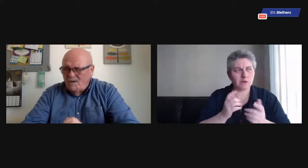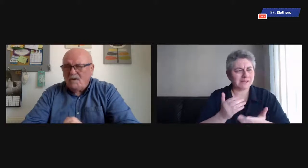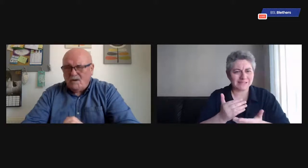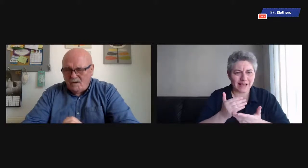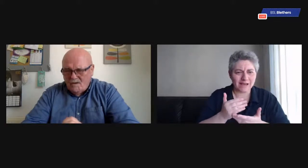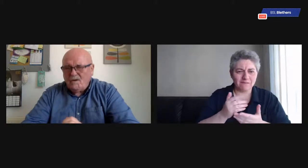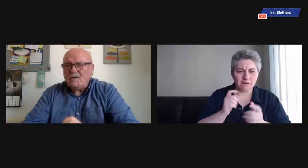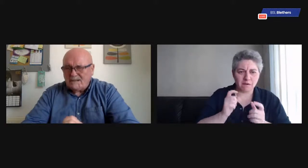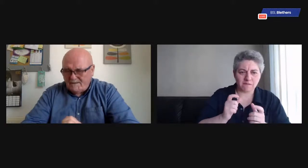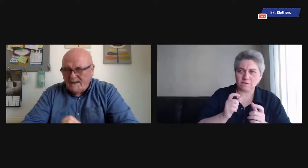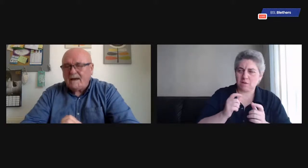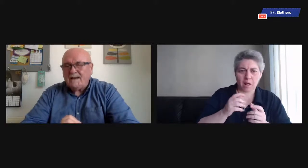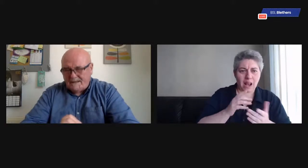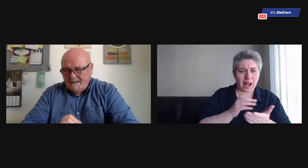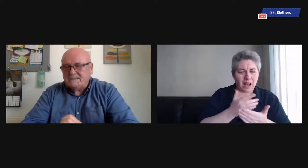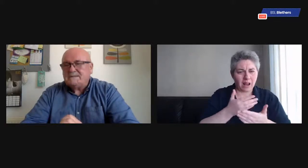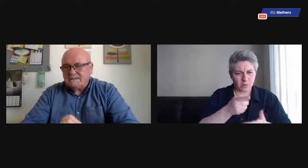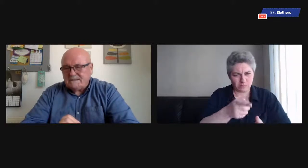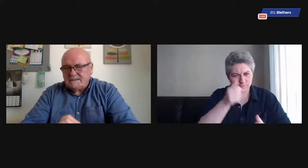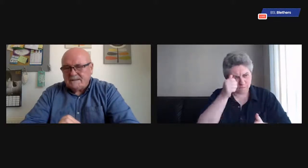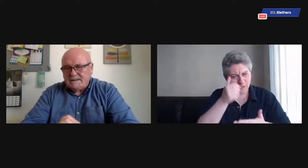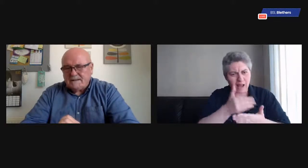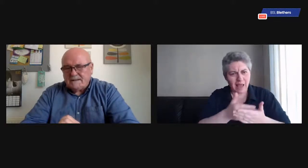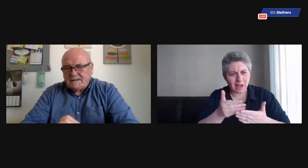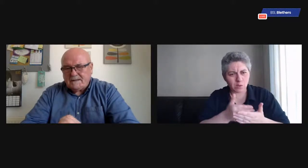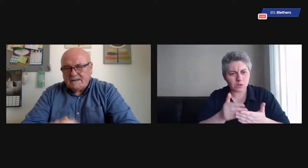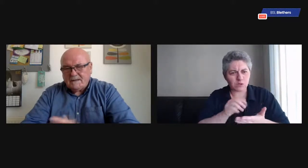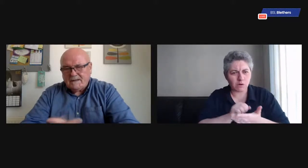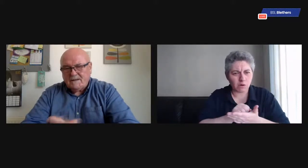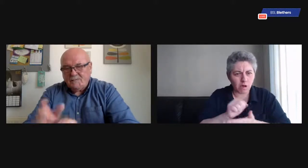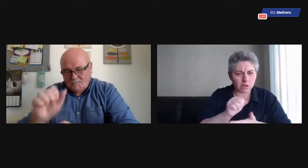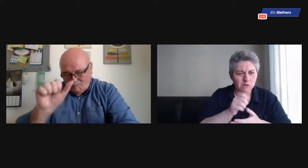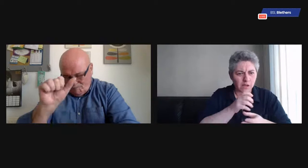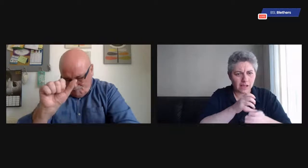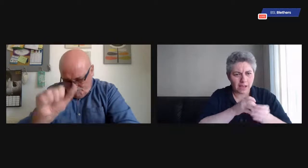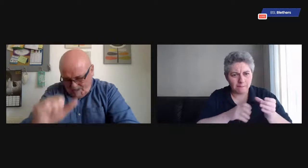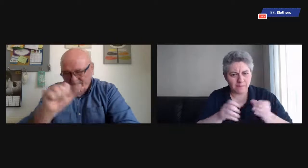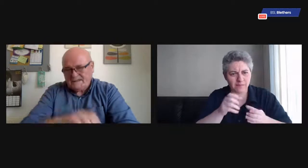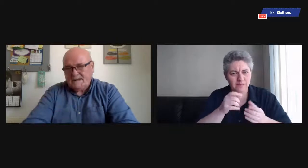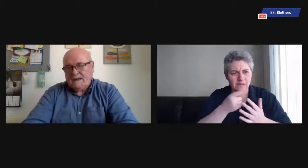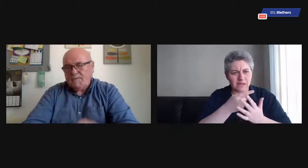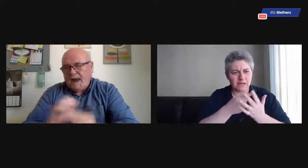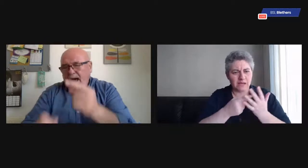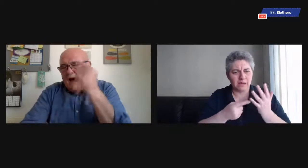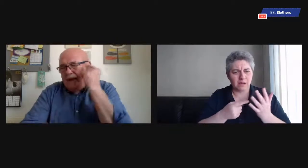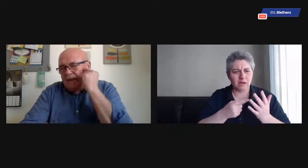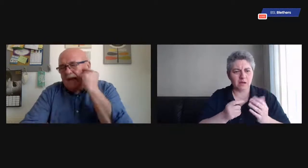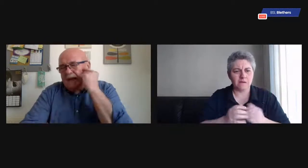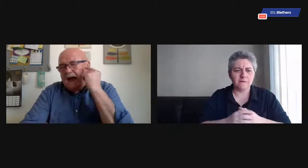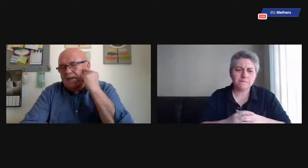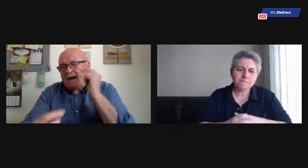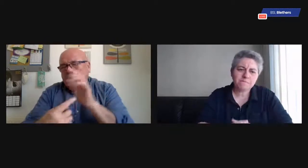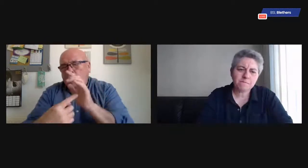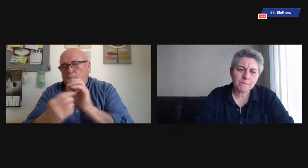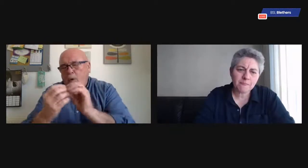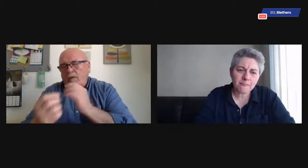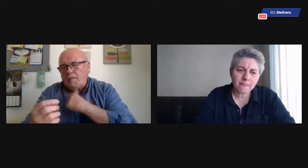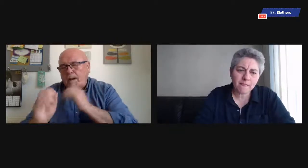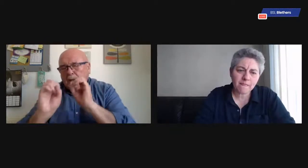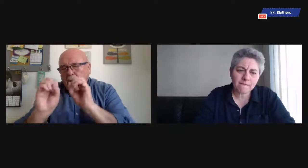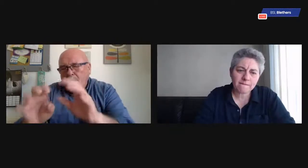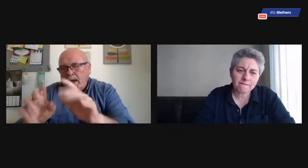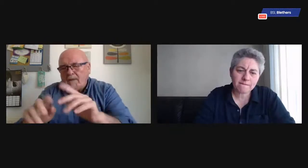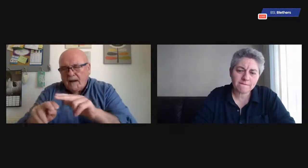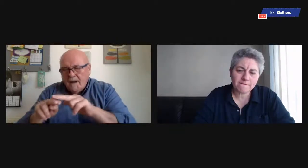get that end. So I suppose, Craig, it's about the person. We need to understand the language, all